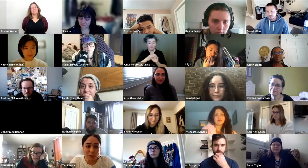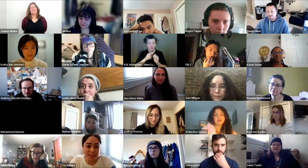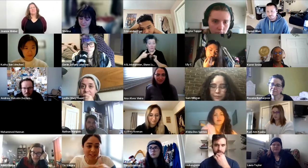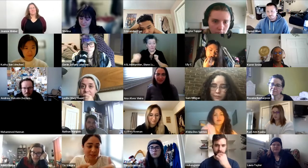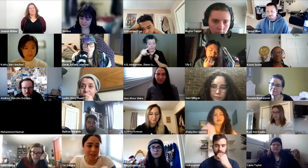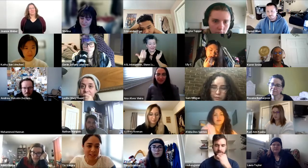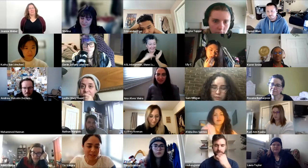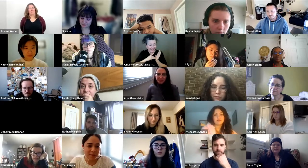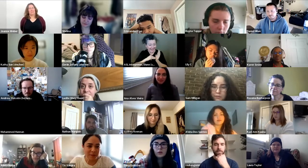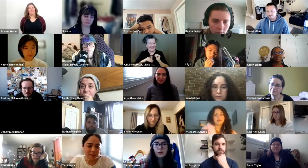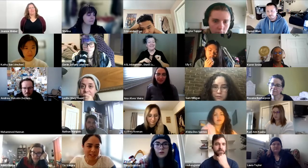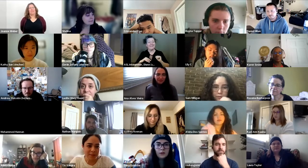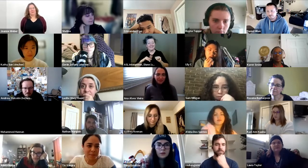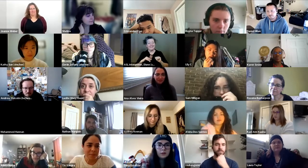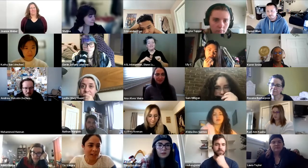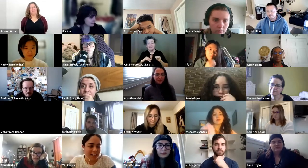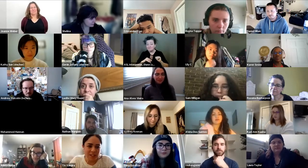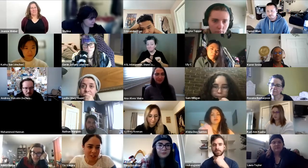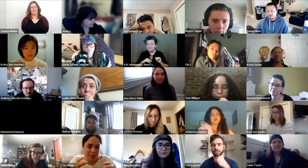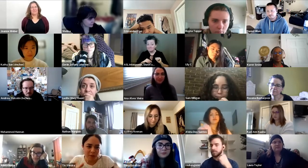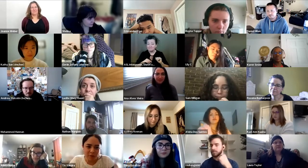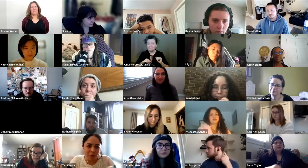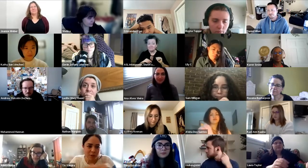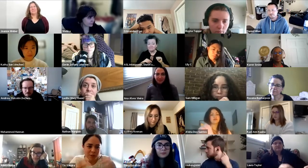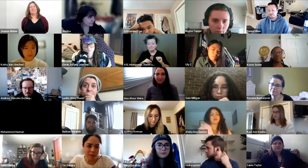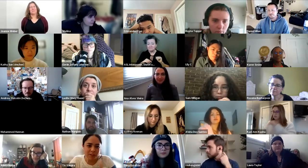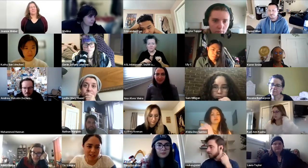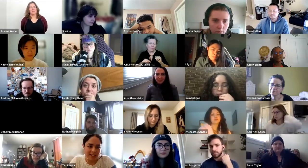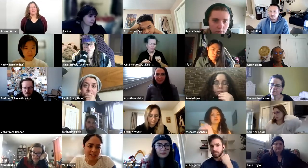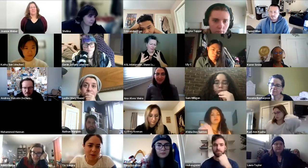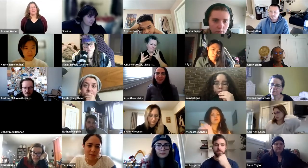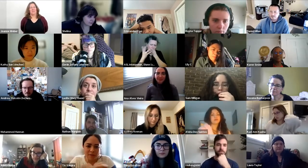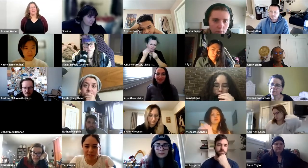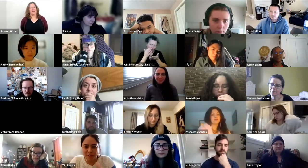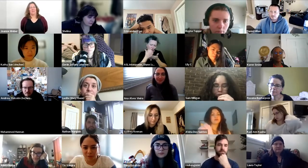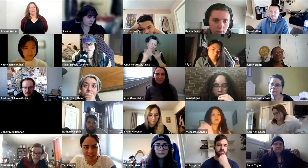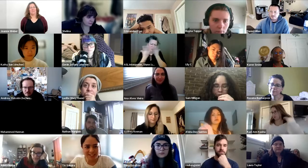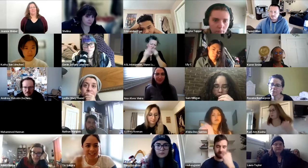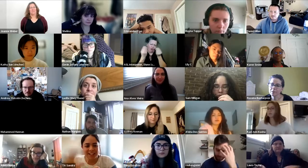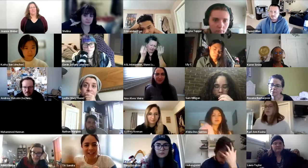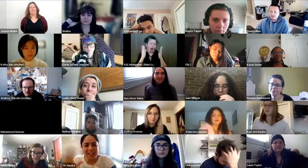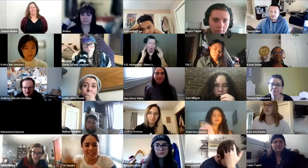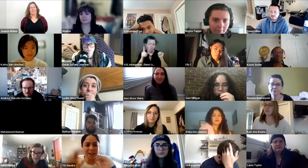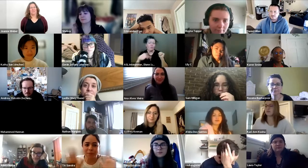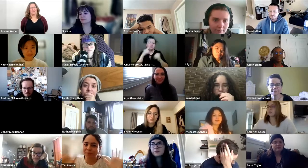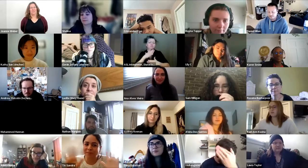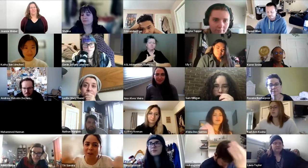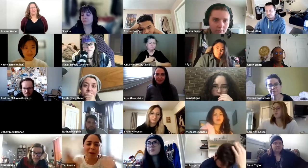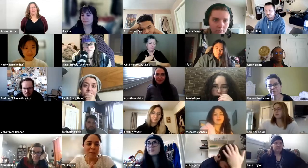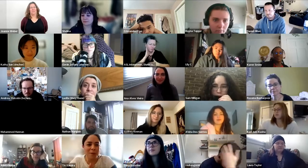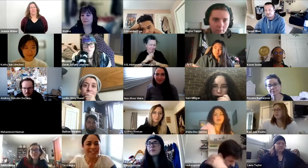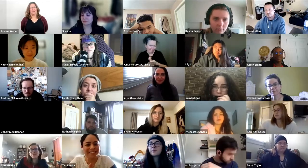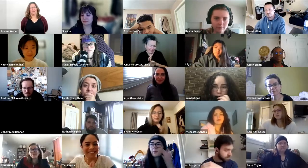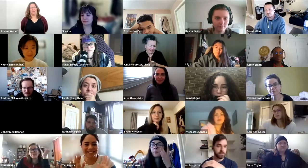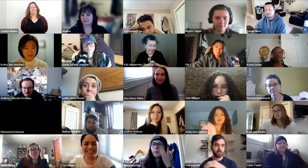this course. It's going to be really, it's a beautiful course, beautiful content, and I hope everyone enjoys it. And